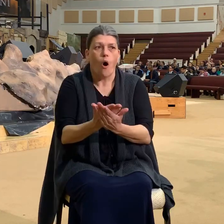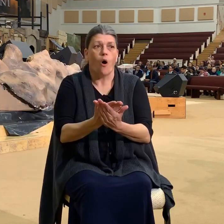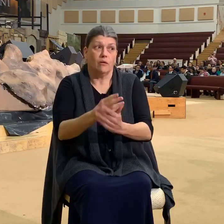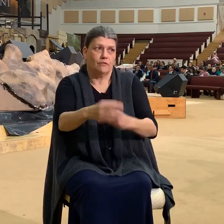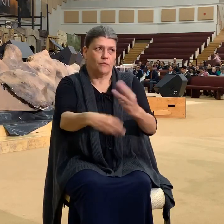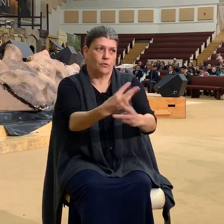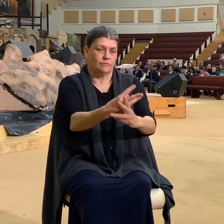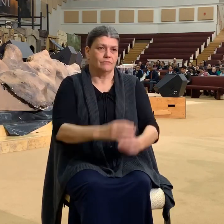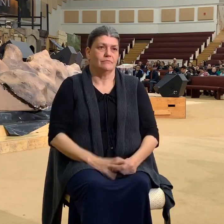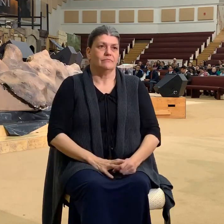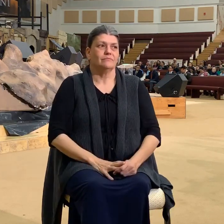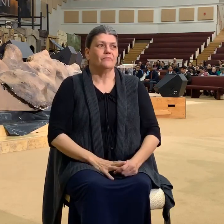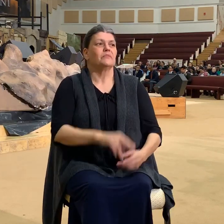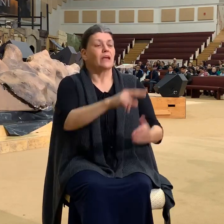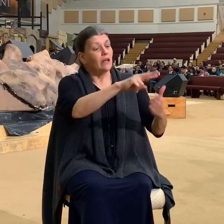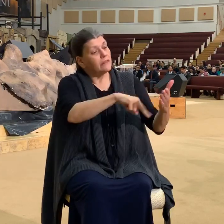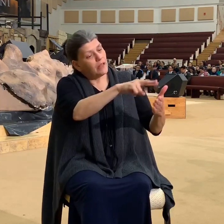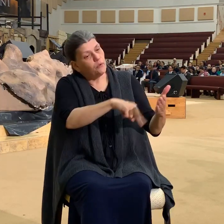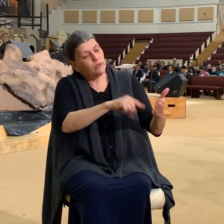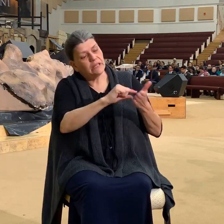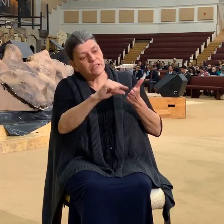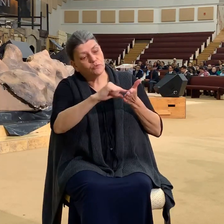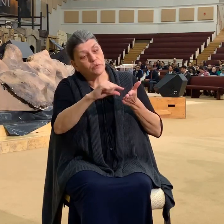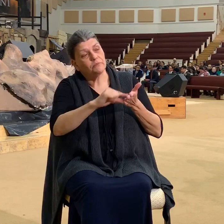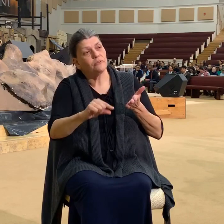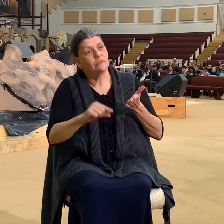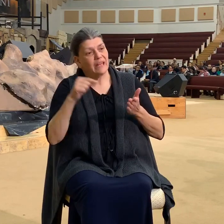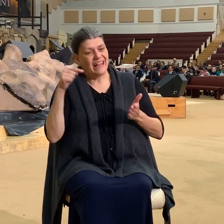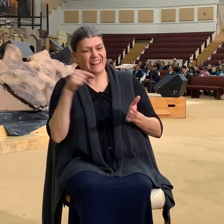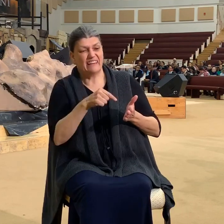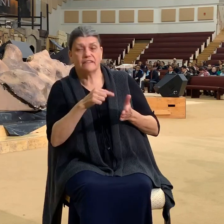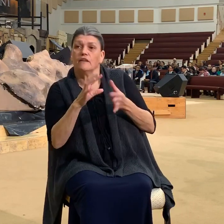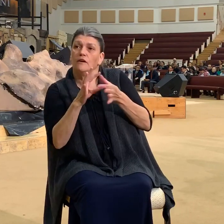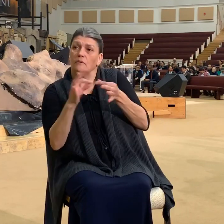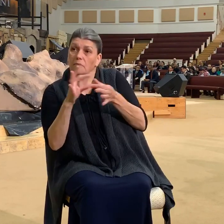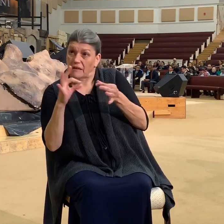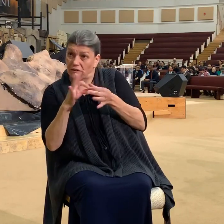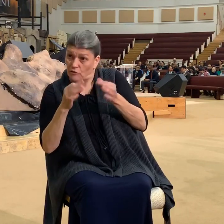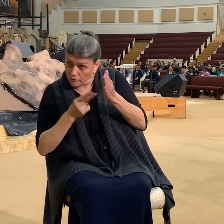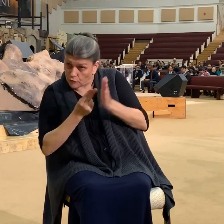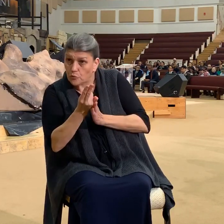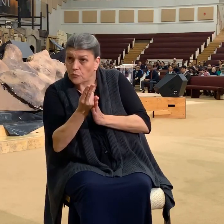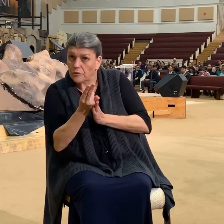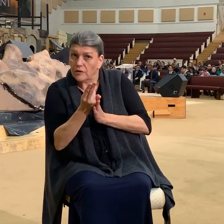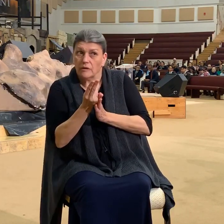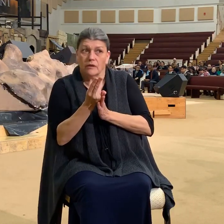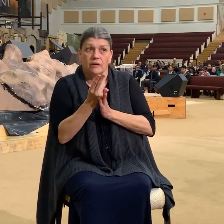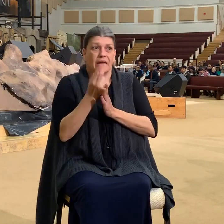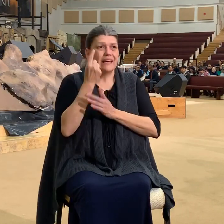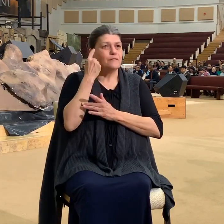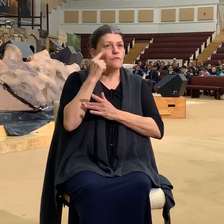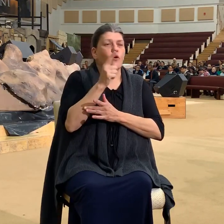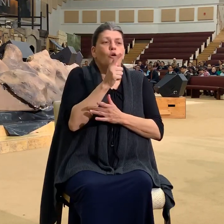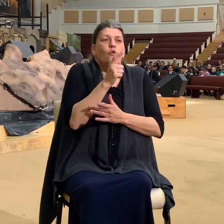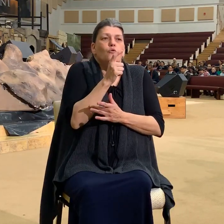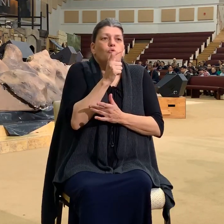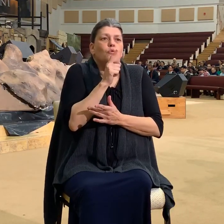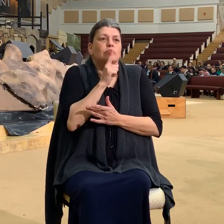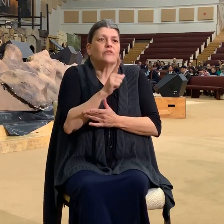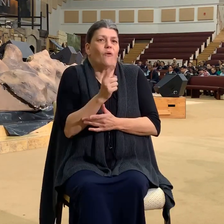And then I read in the scripture where this message of truth was for whosoever